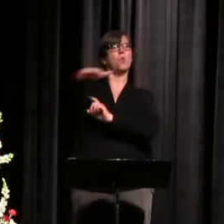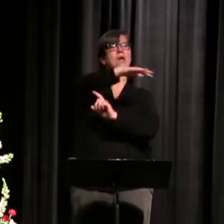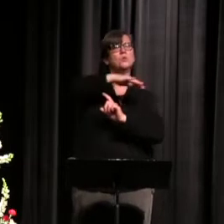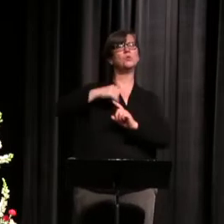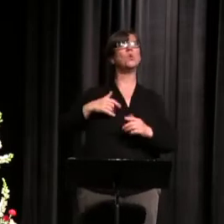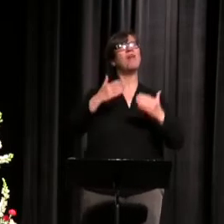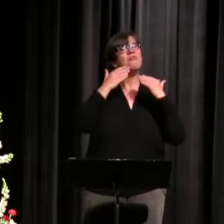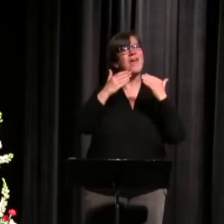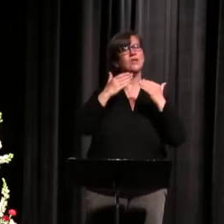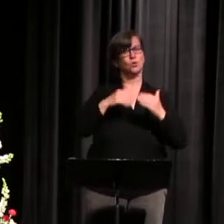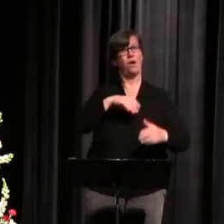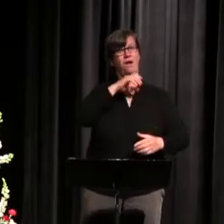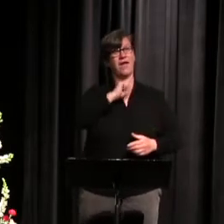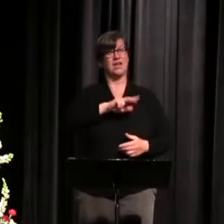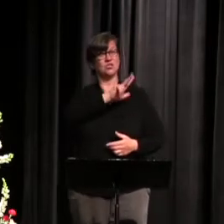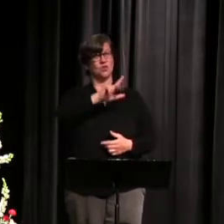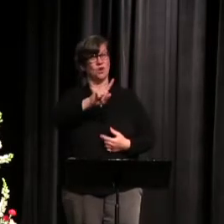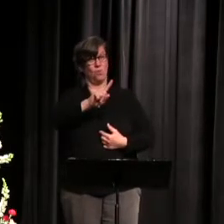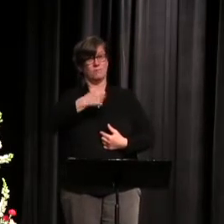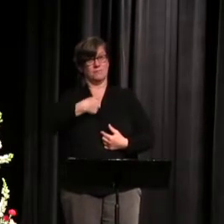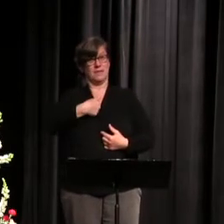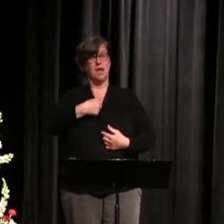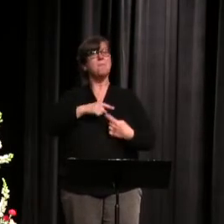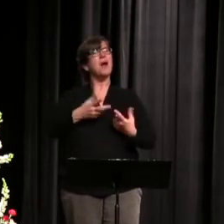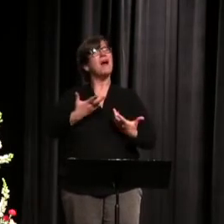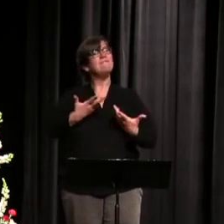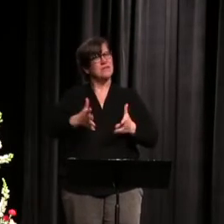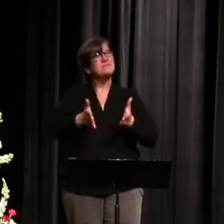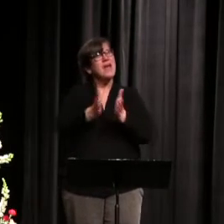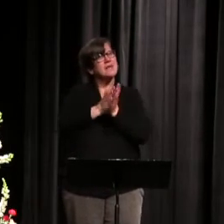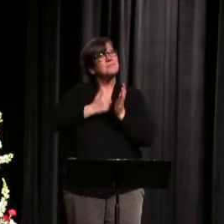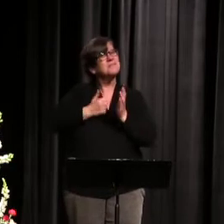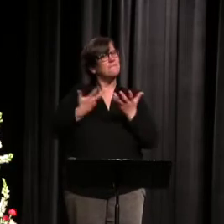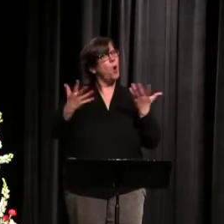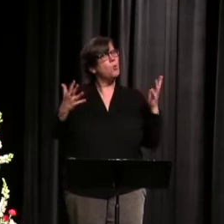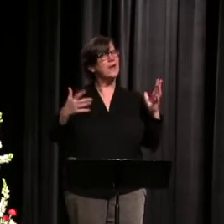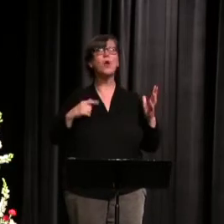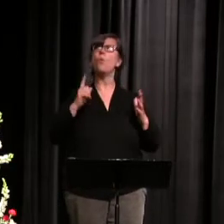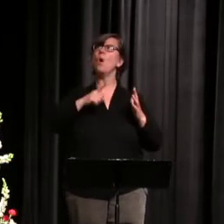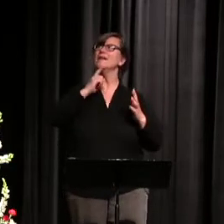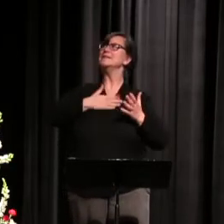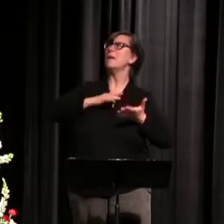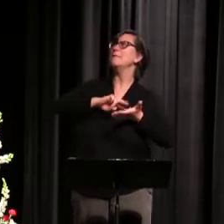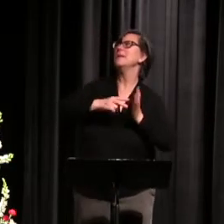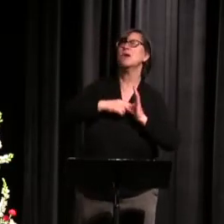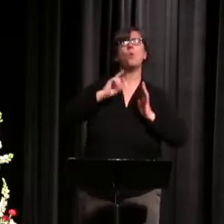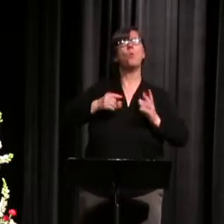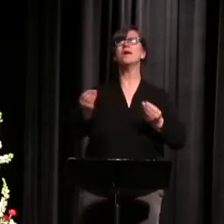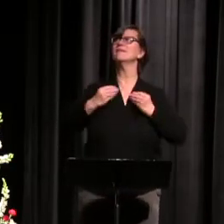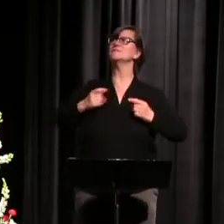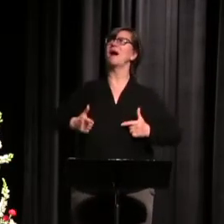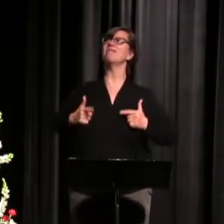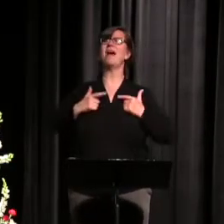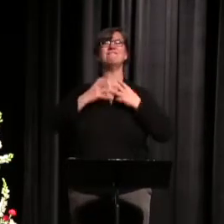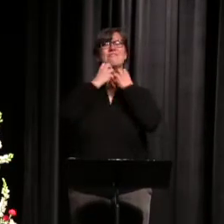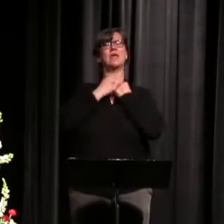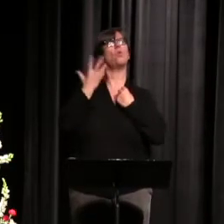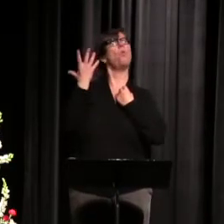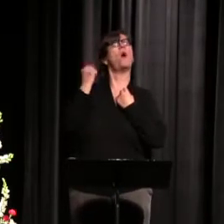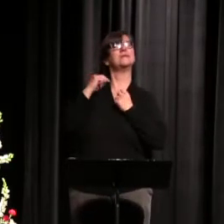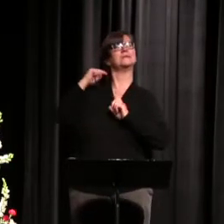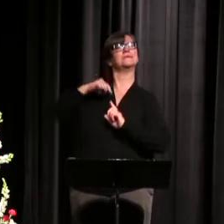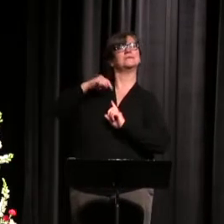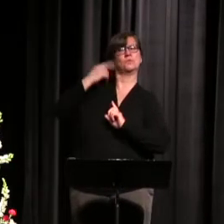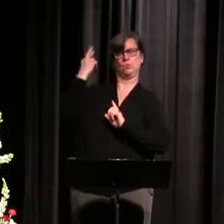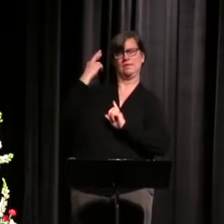31, I've asked myself before, what is my meaning? What gives my life value? And I've realized